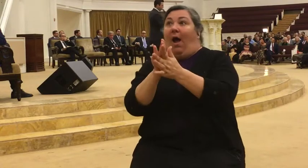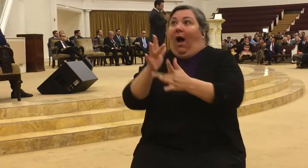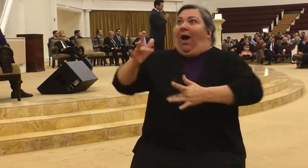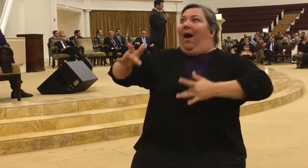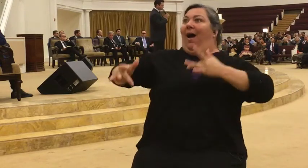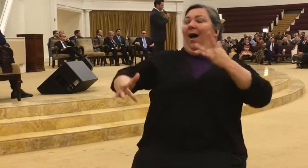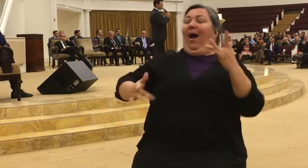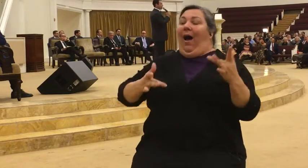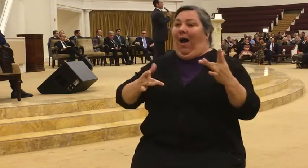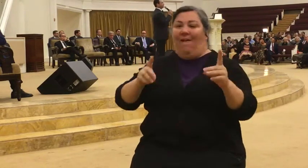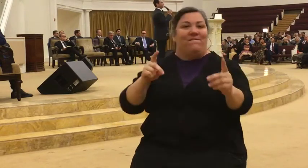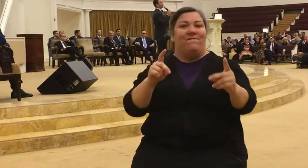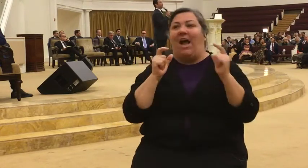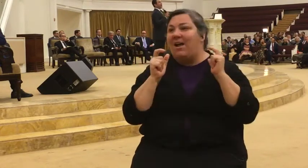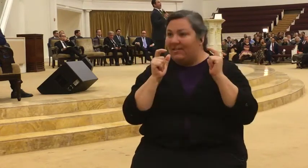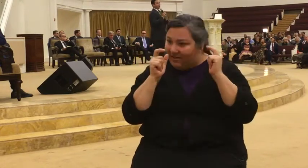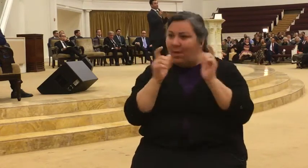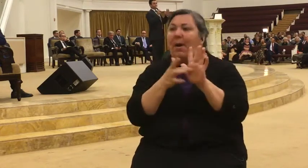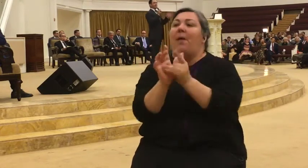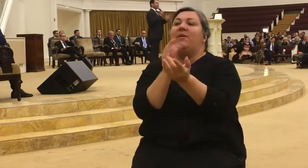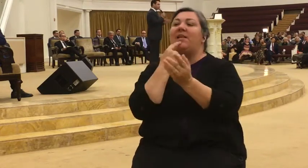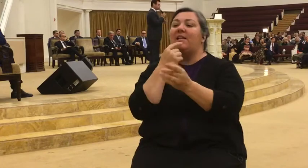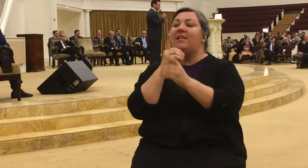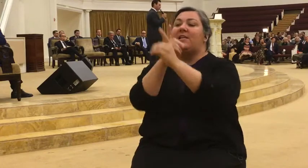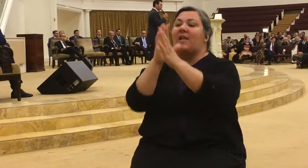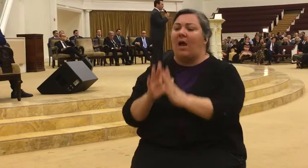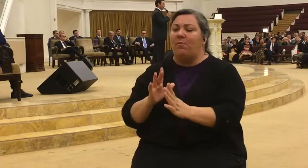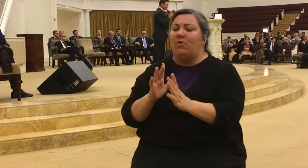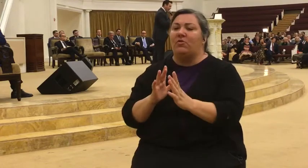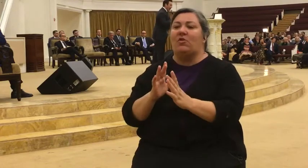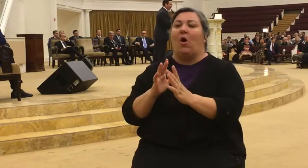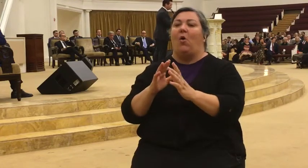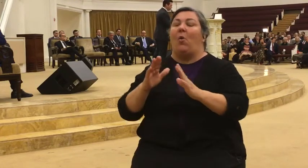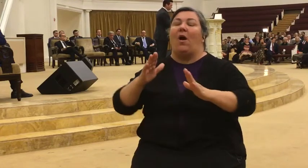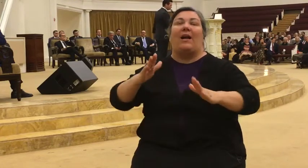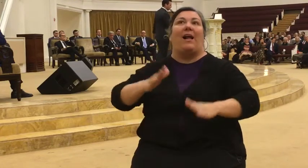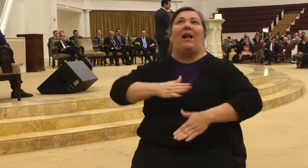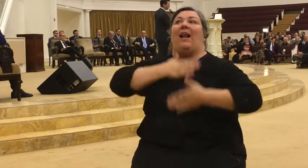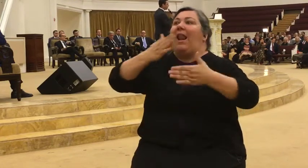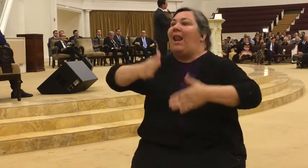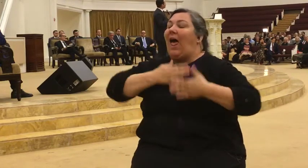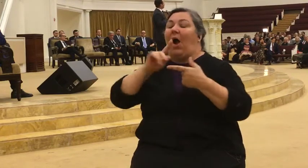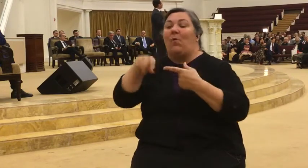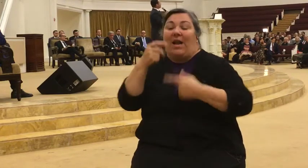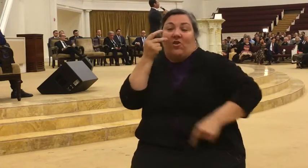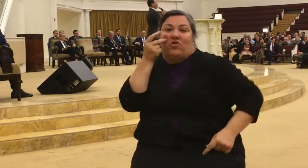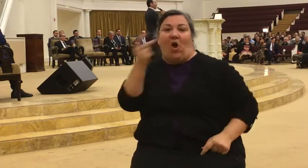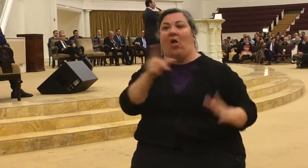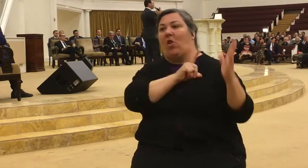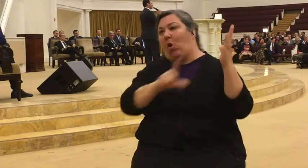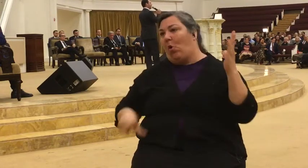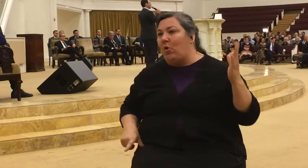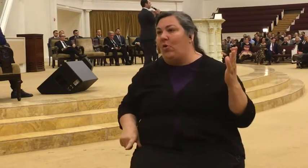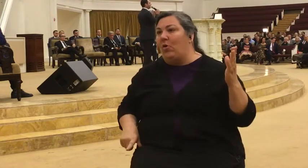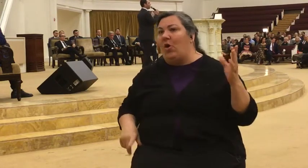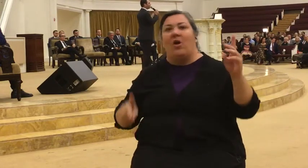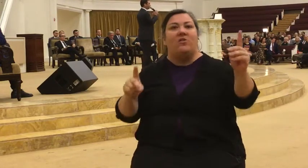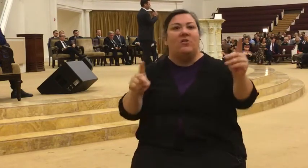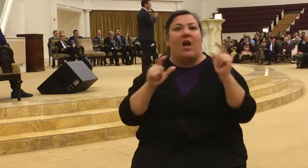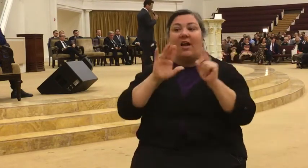was very swift. The Bible says, and the disciples were glad when they saw the Lord. All of a sudden,